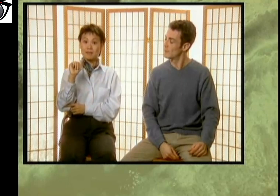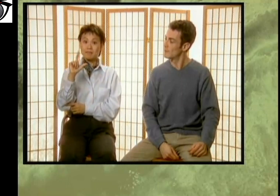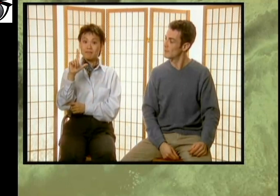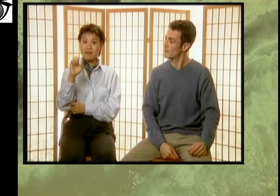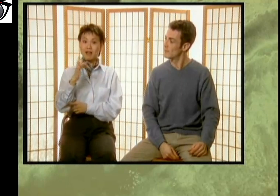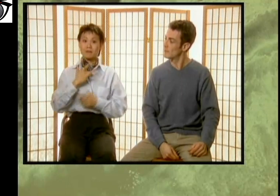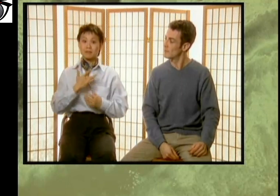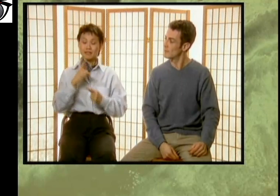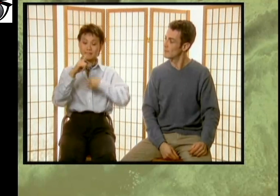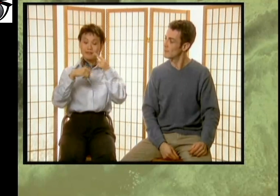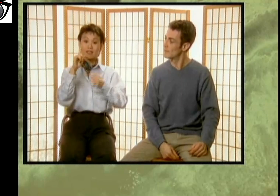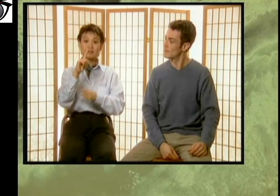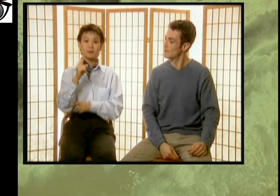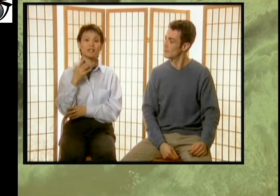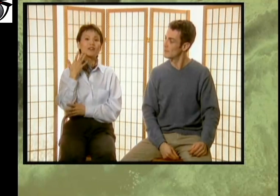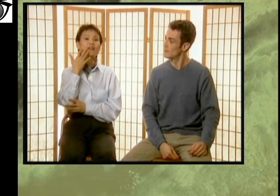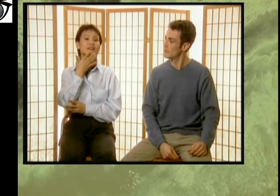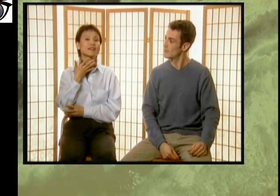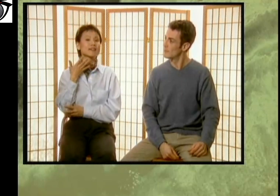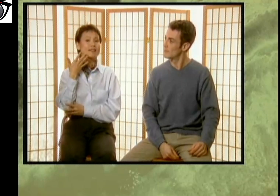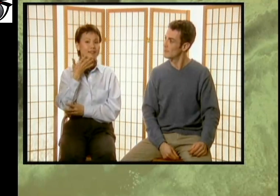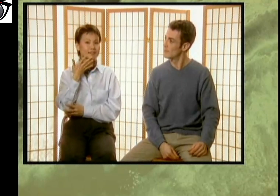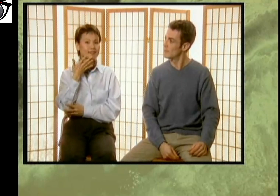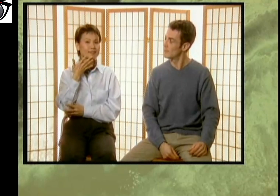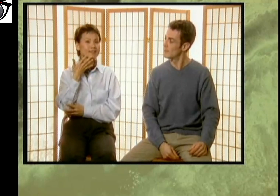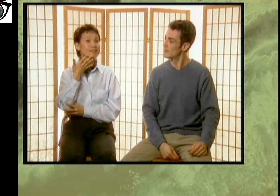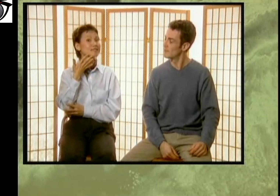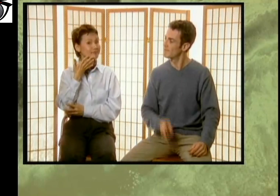while the signs for females are made near the chin.